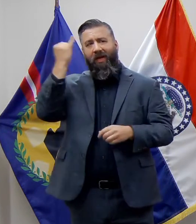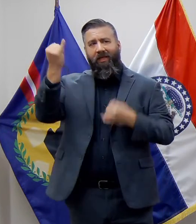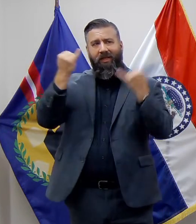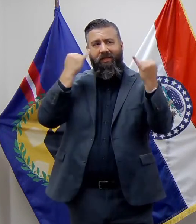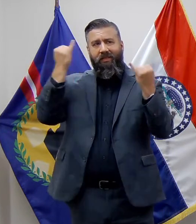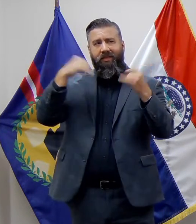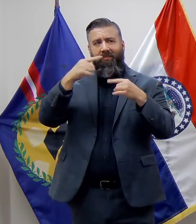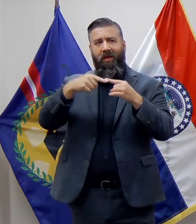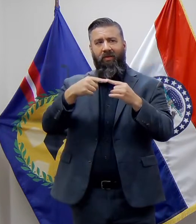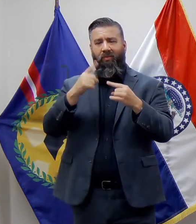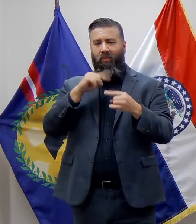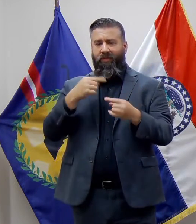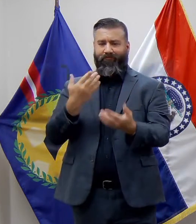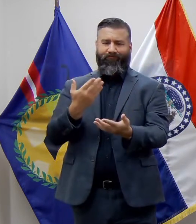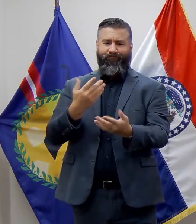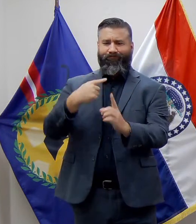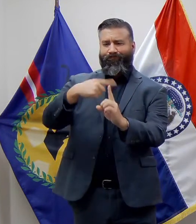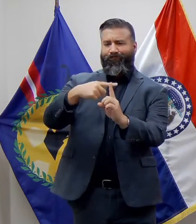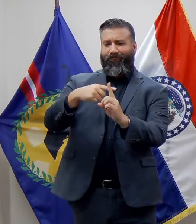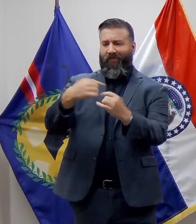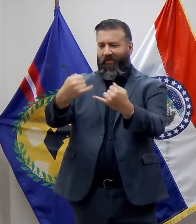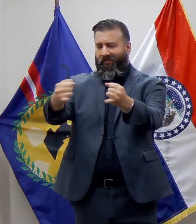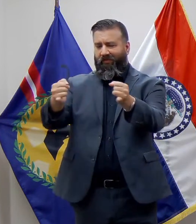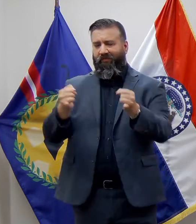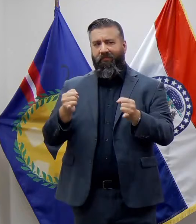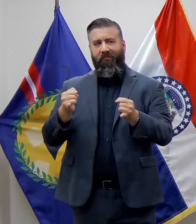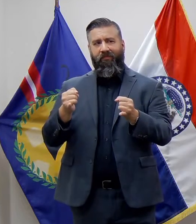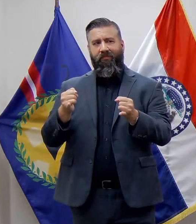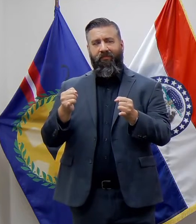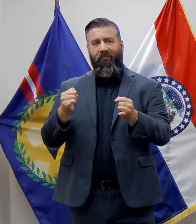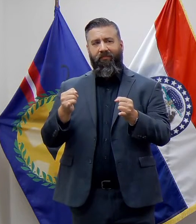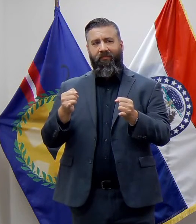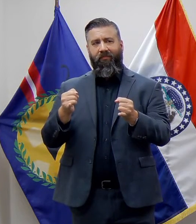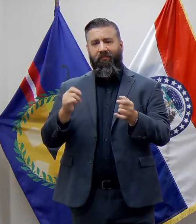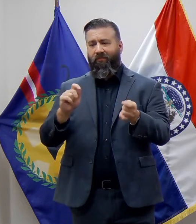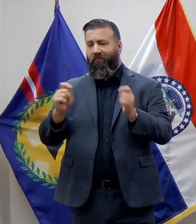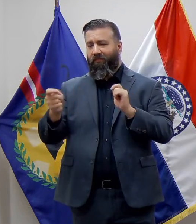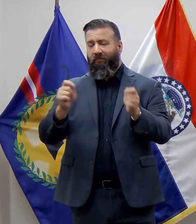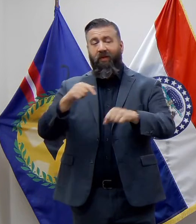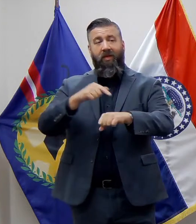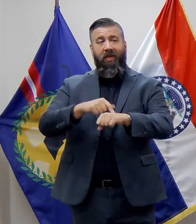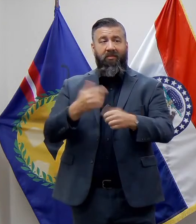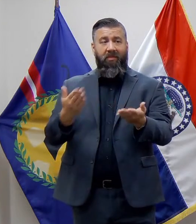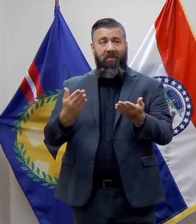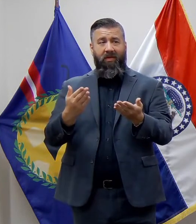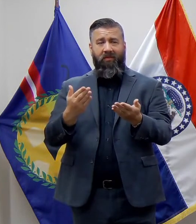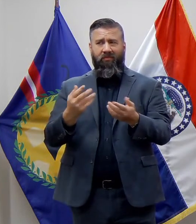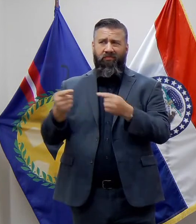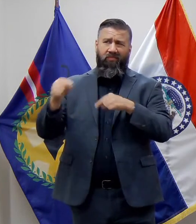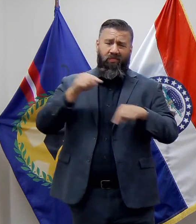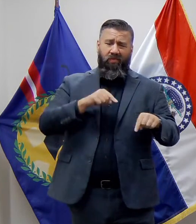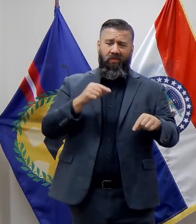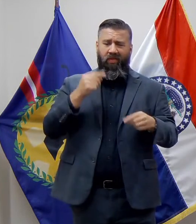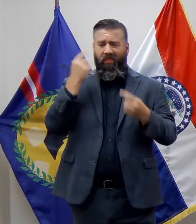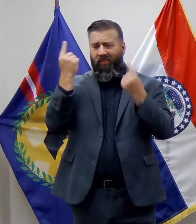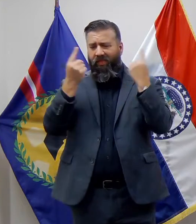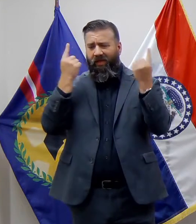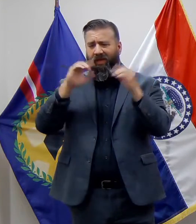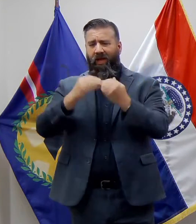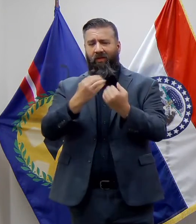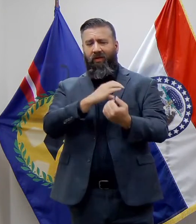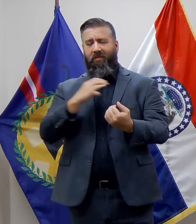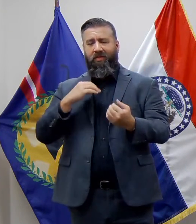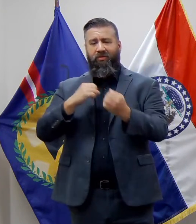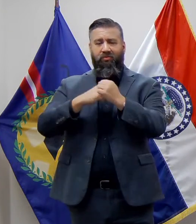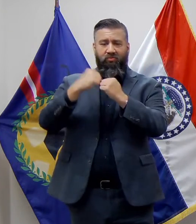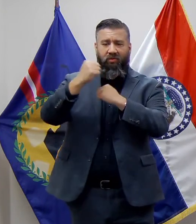what constitutes advantageous redistricting, is it time to maybe rethink like how this commission is structured, maybe